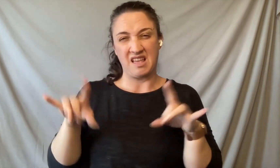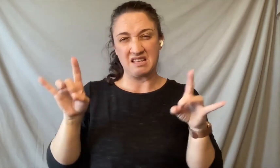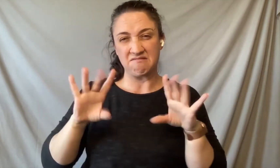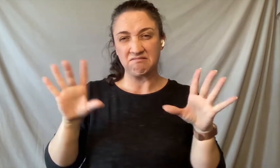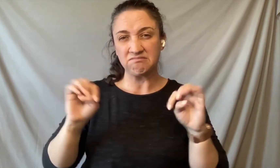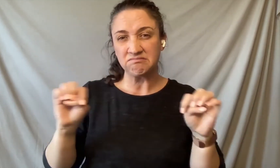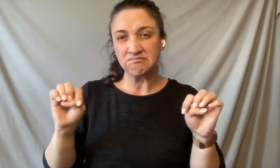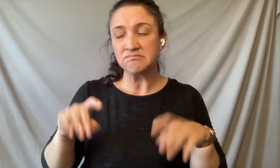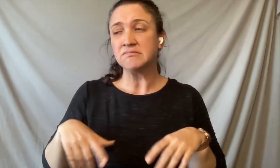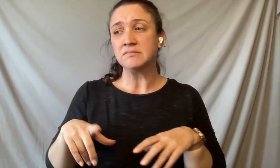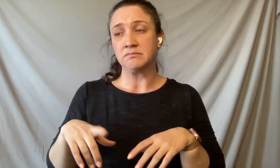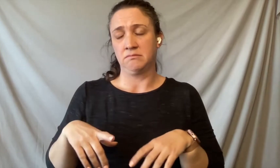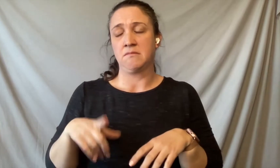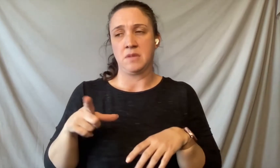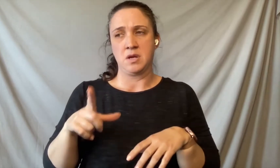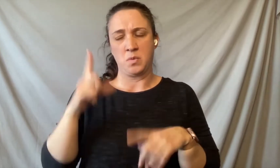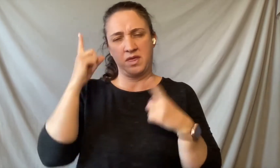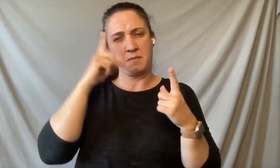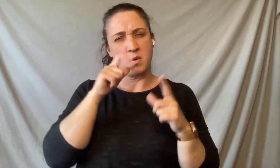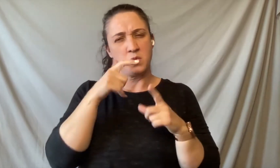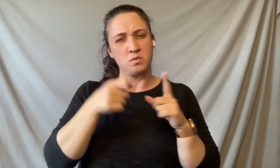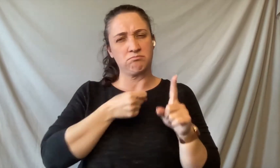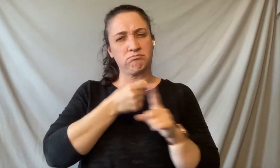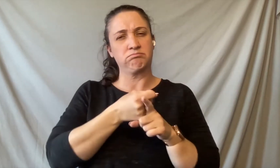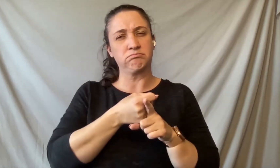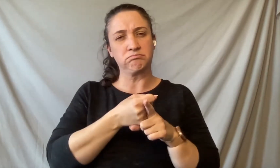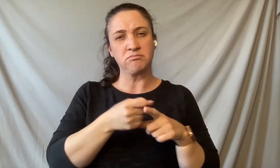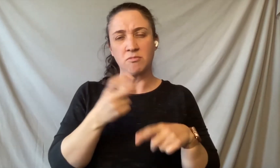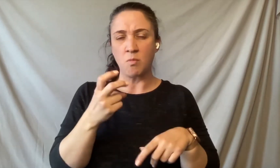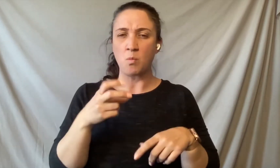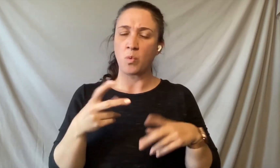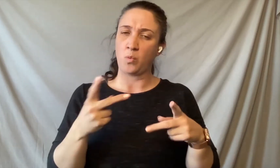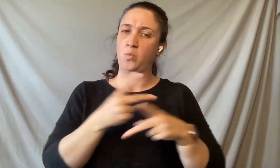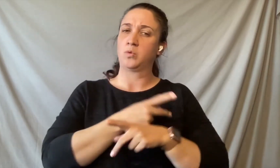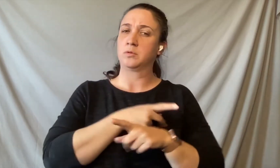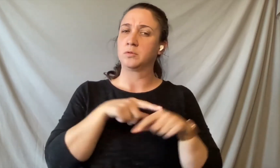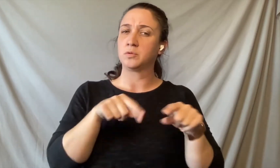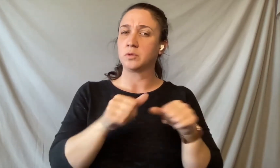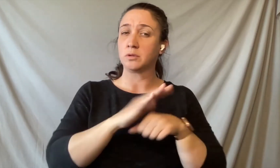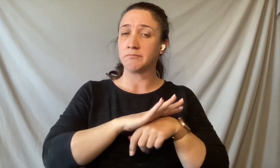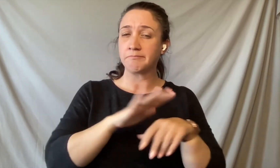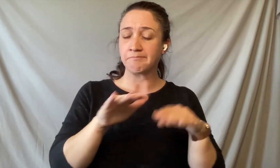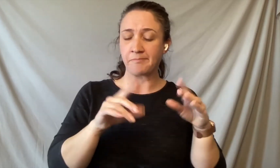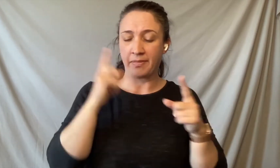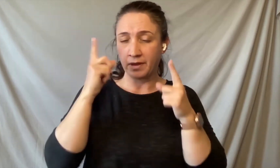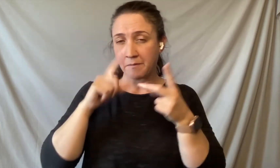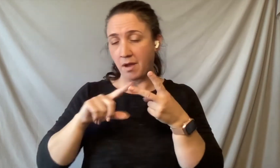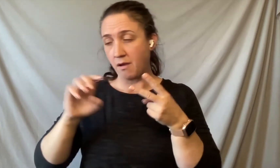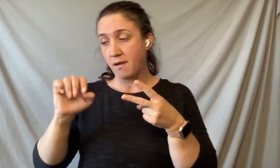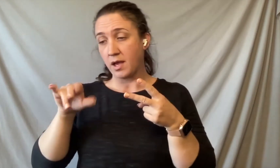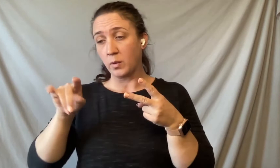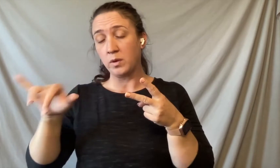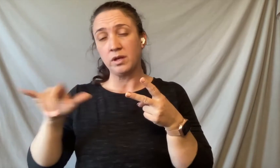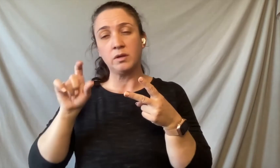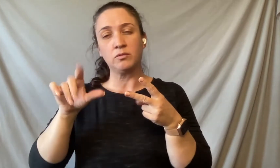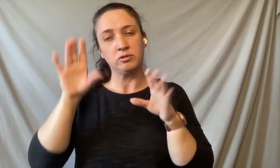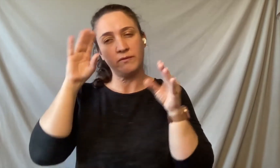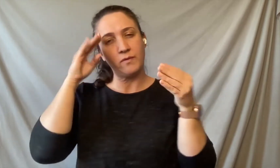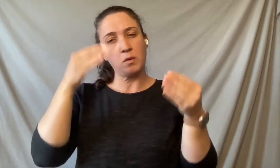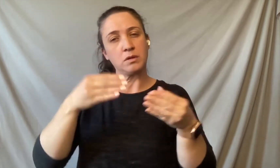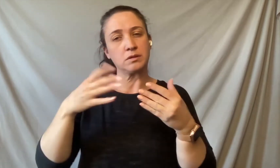and this issue of equity, I think that we should focus on affordable